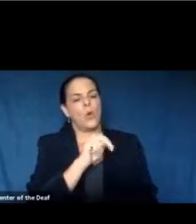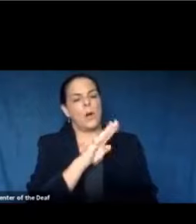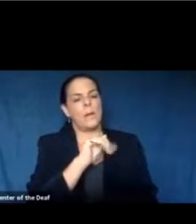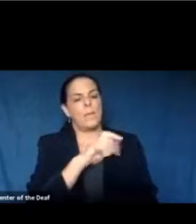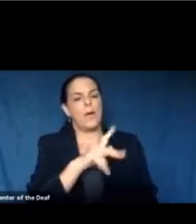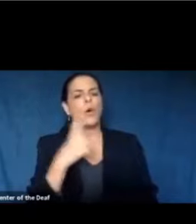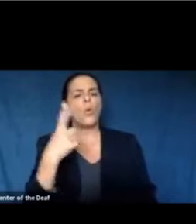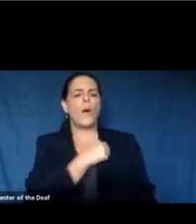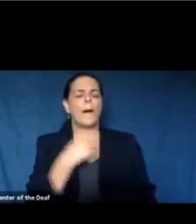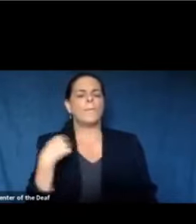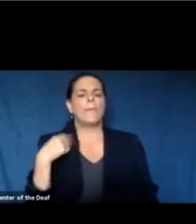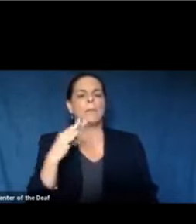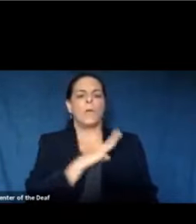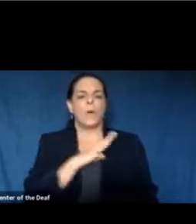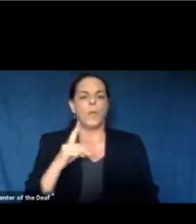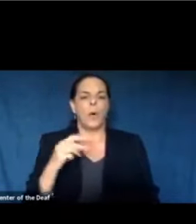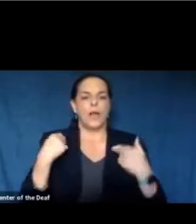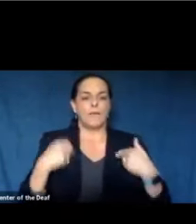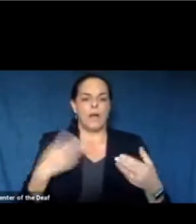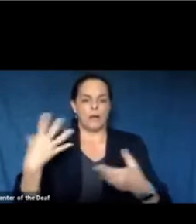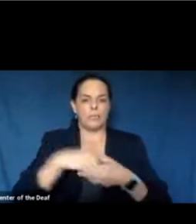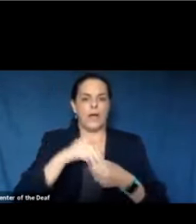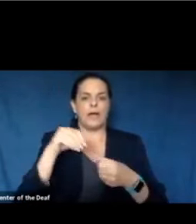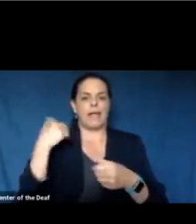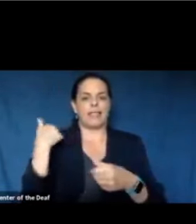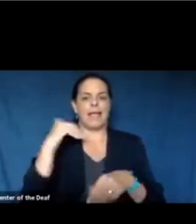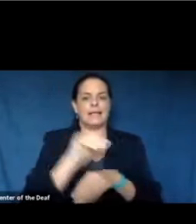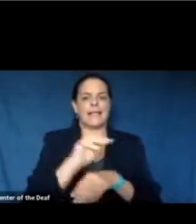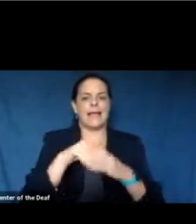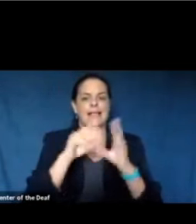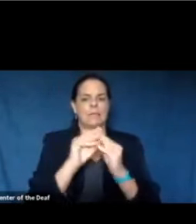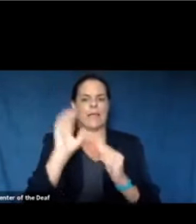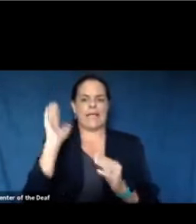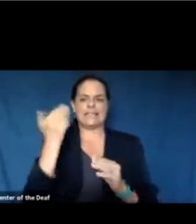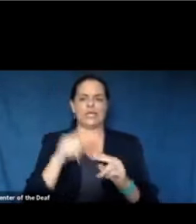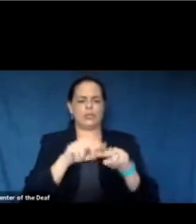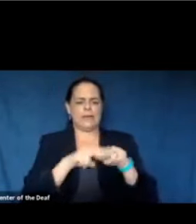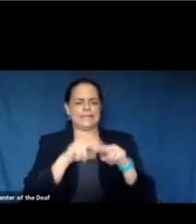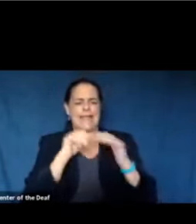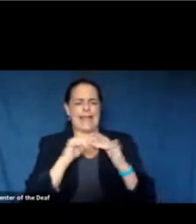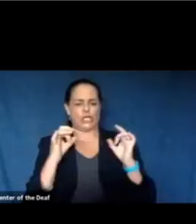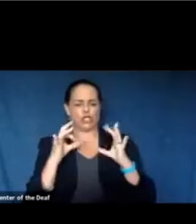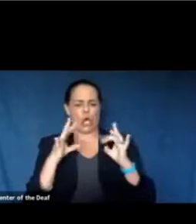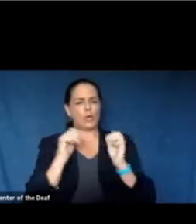Board of Health participated in last night's meeting while appeared to be sitting in a Starbucks